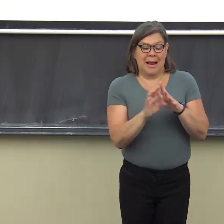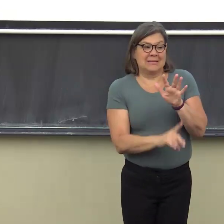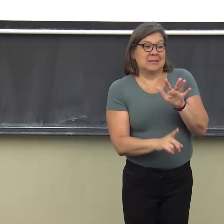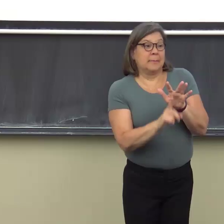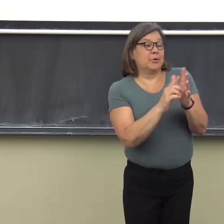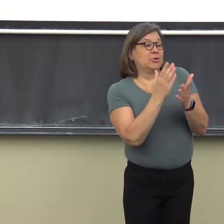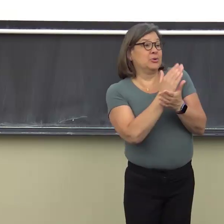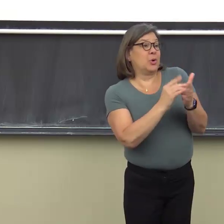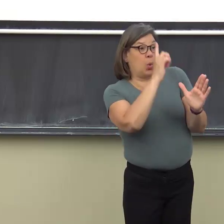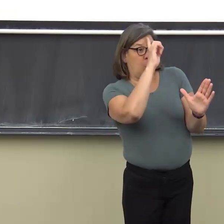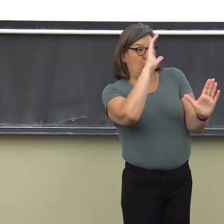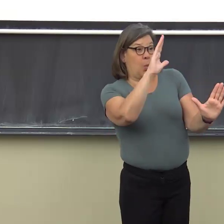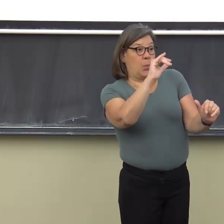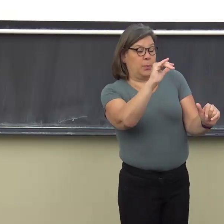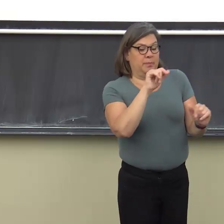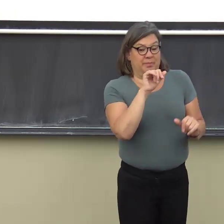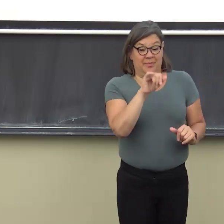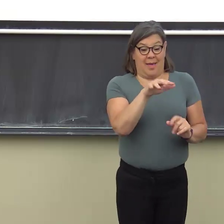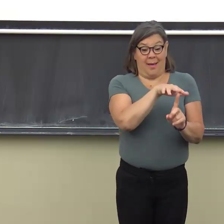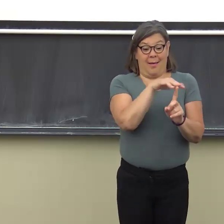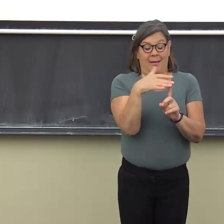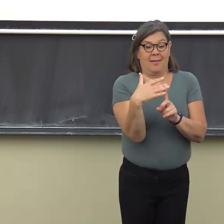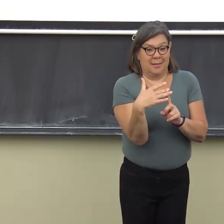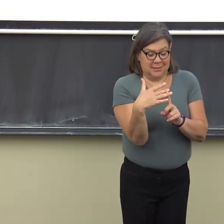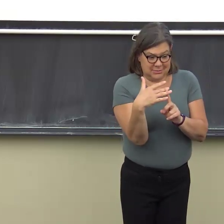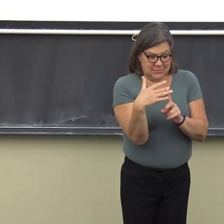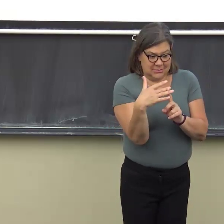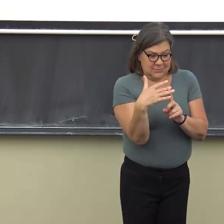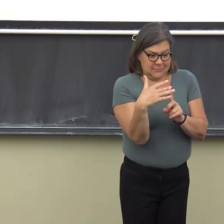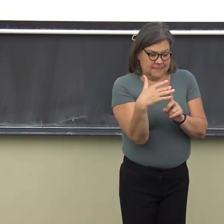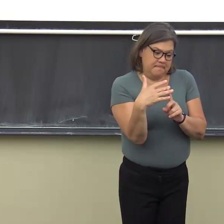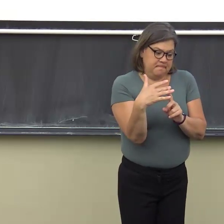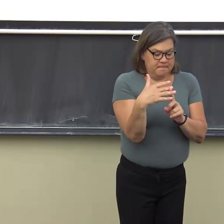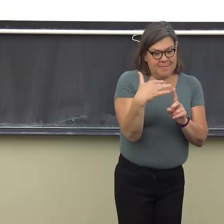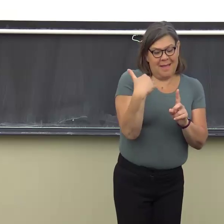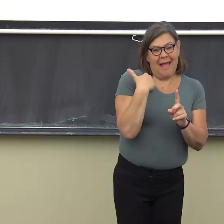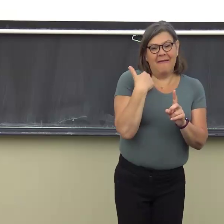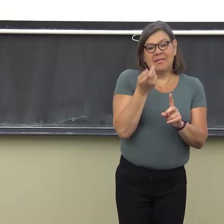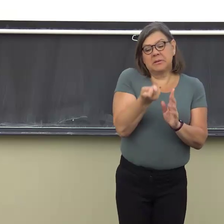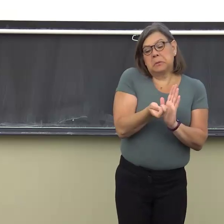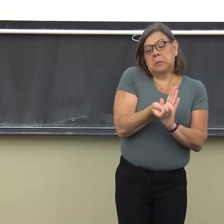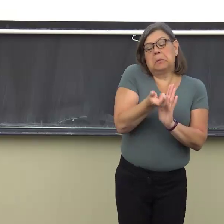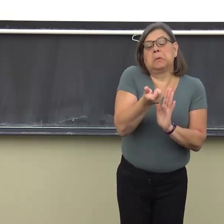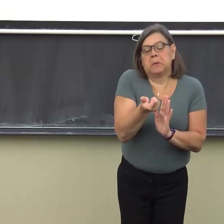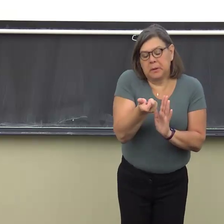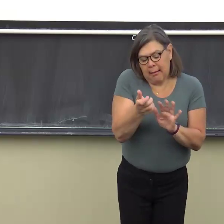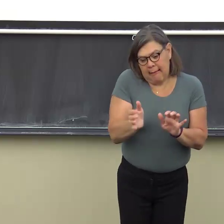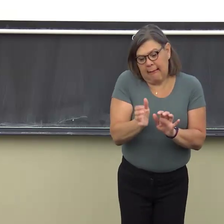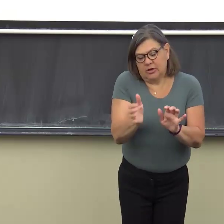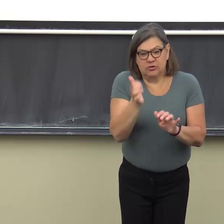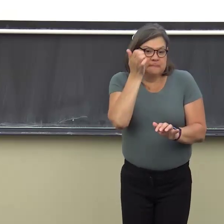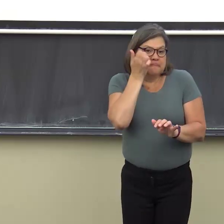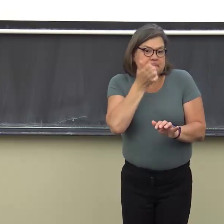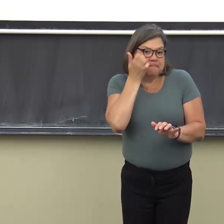hope in exactly the context you're describing, there is this minute action daily where you just